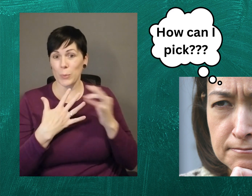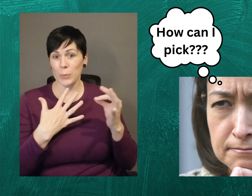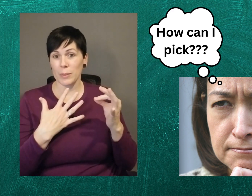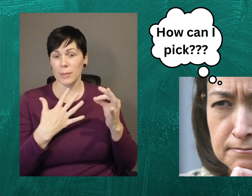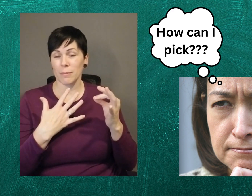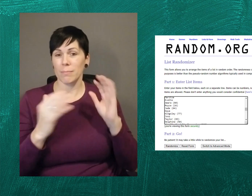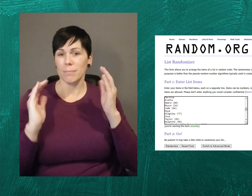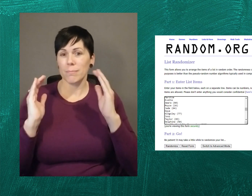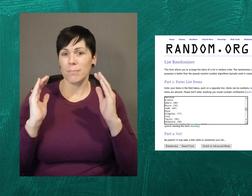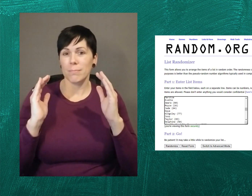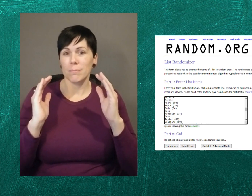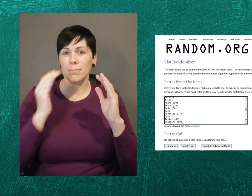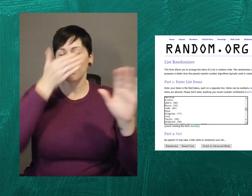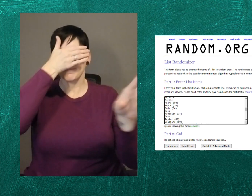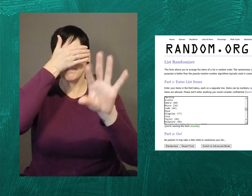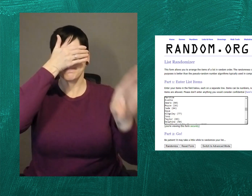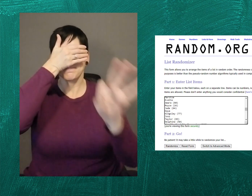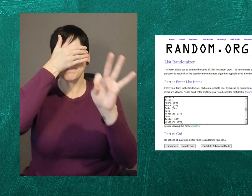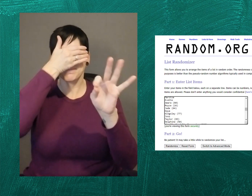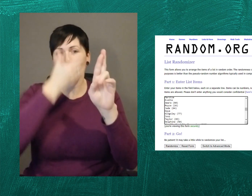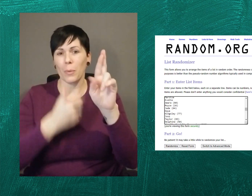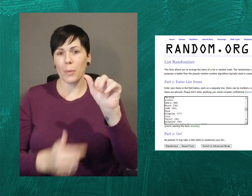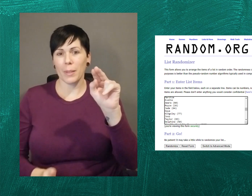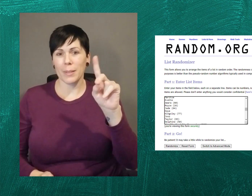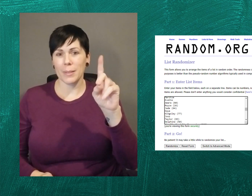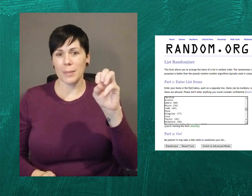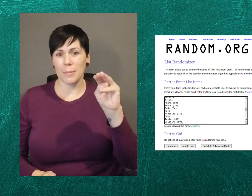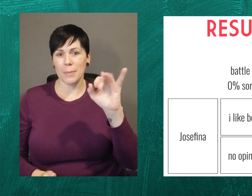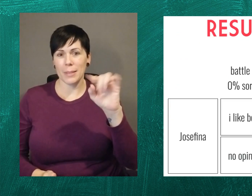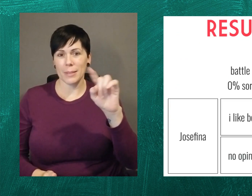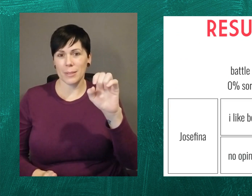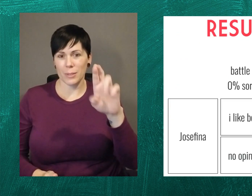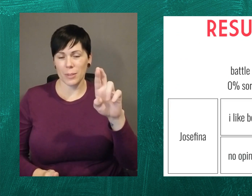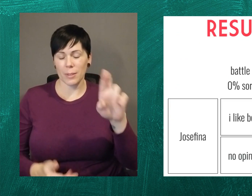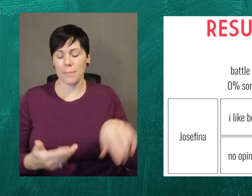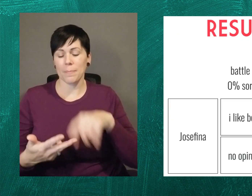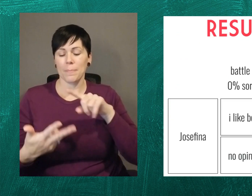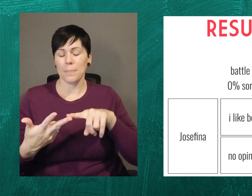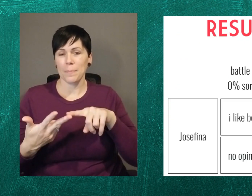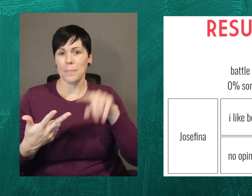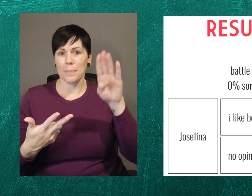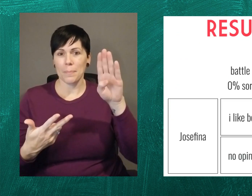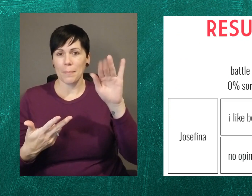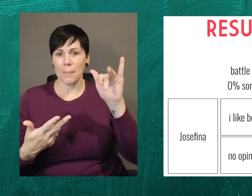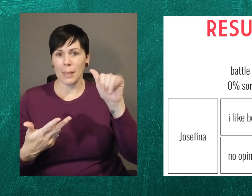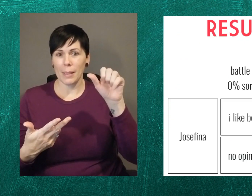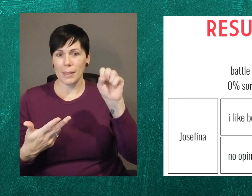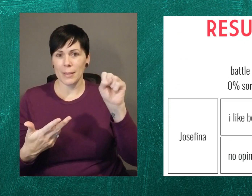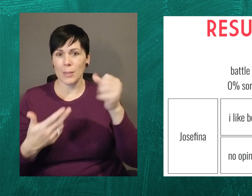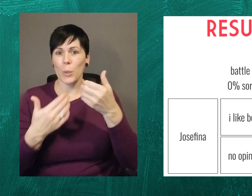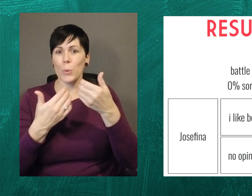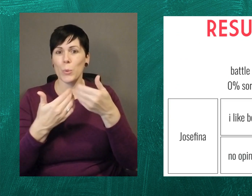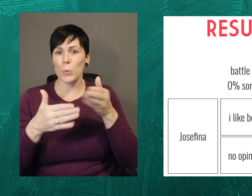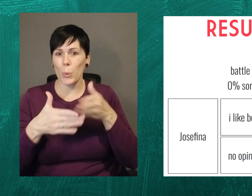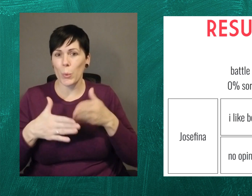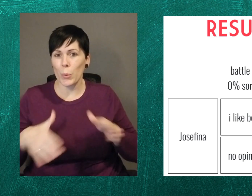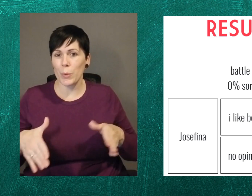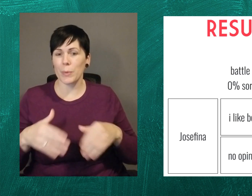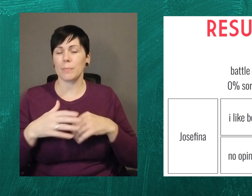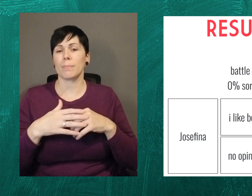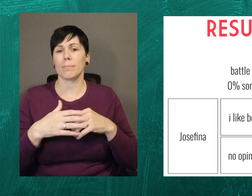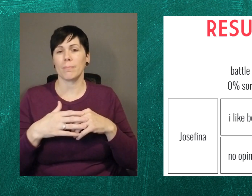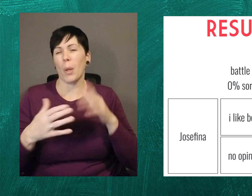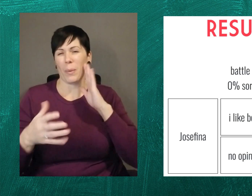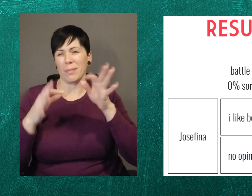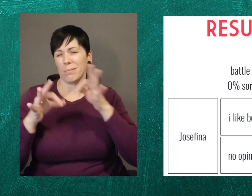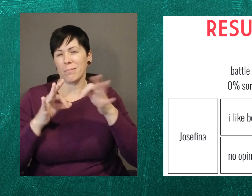a randomizer and to a bias sorter. So I'll explain a little bit about each of those. But before I dive